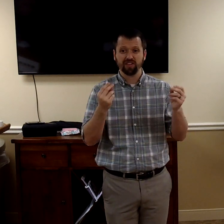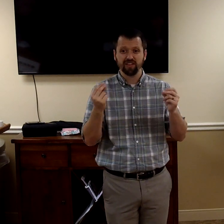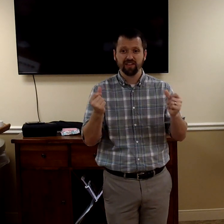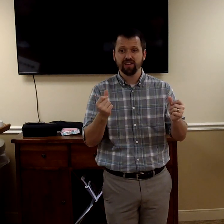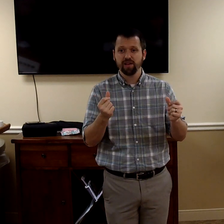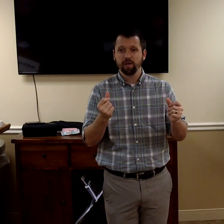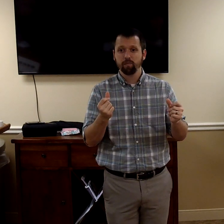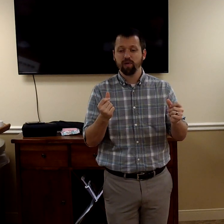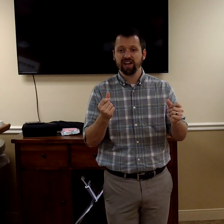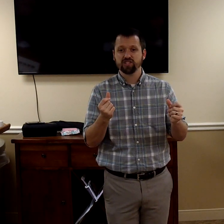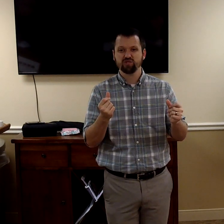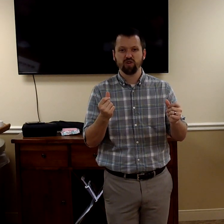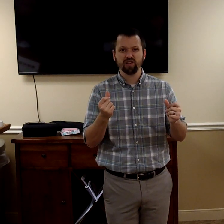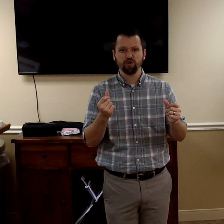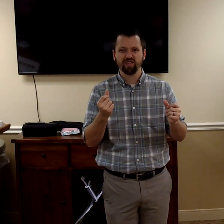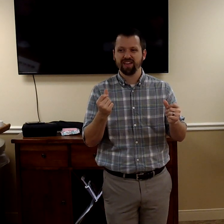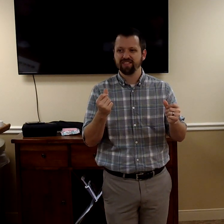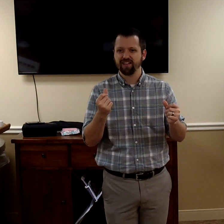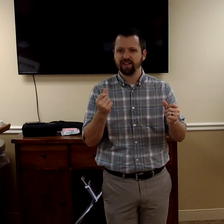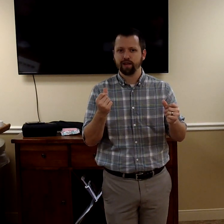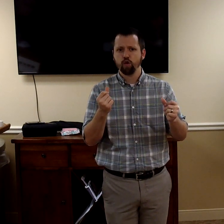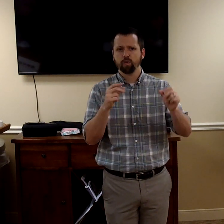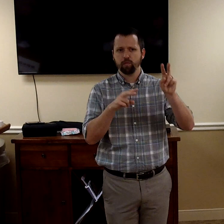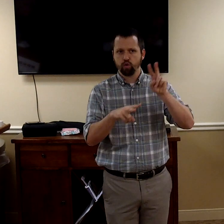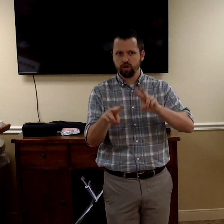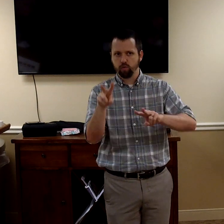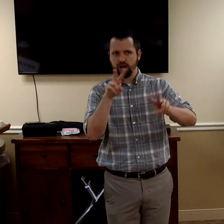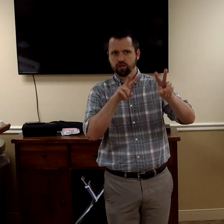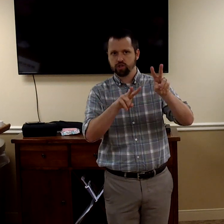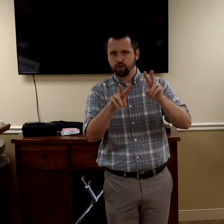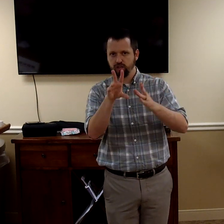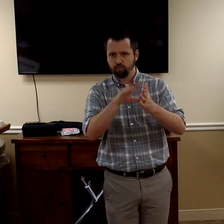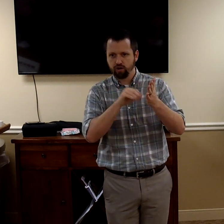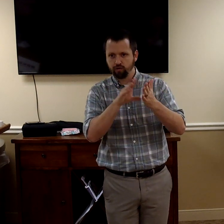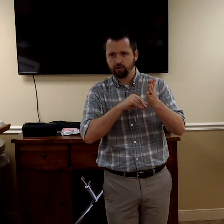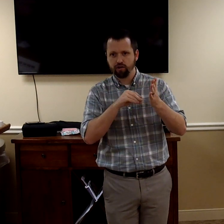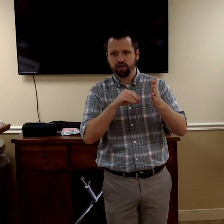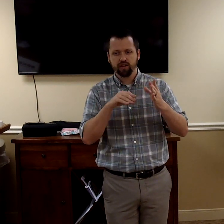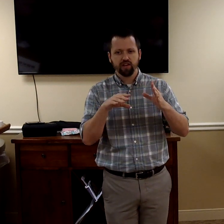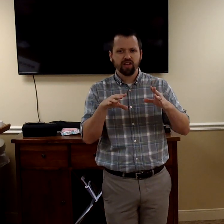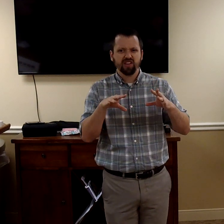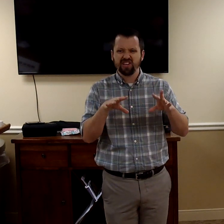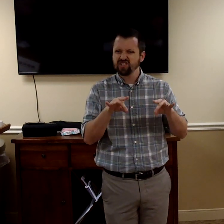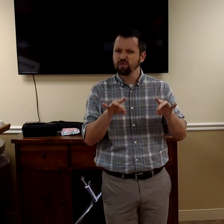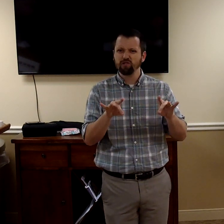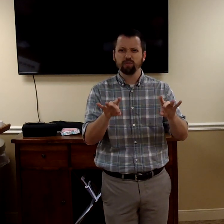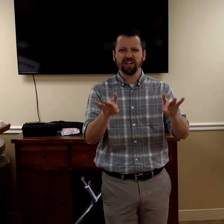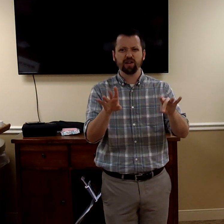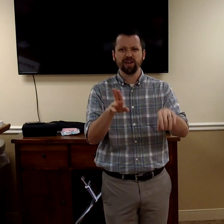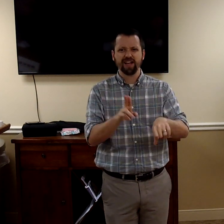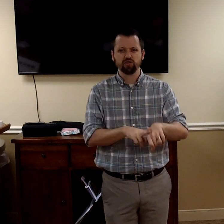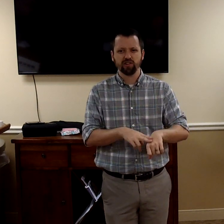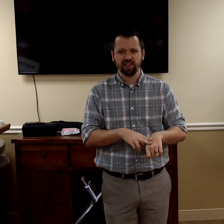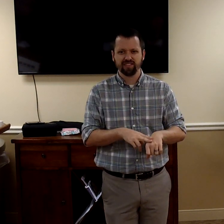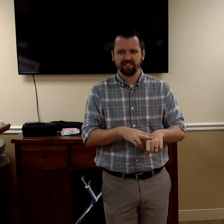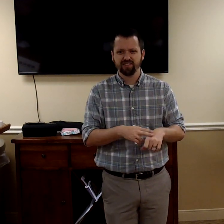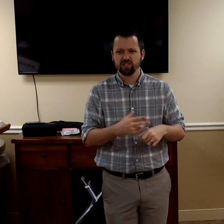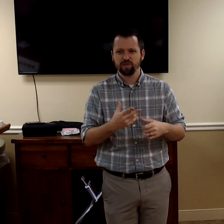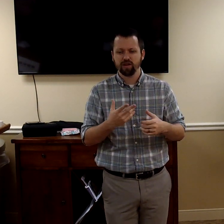quickly. But it's just one of those things that, like, the more you watch and the more you learn, you just almost pick it up naturally. It just becomes